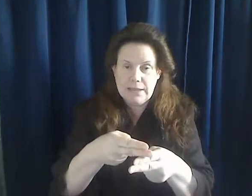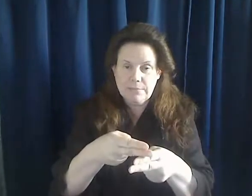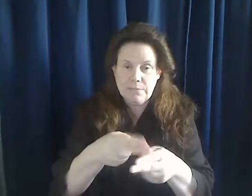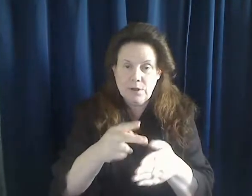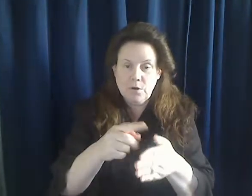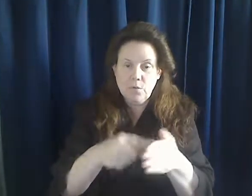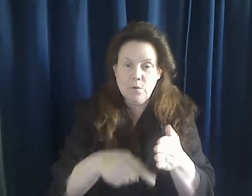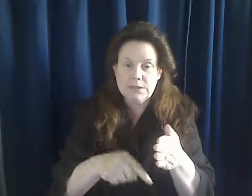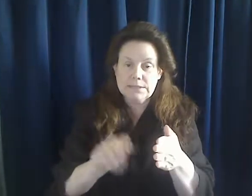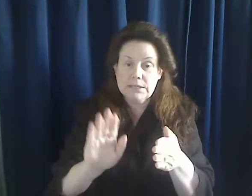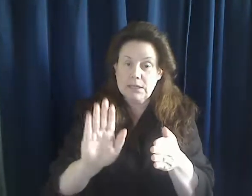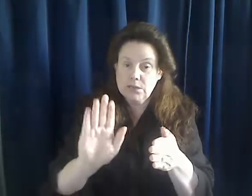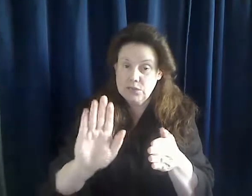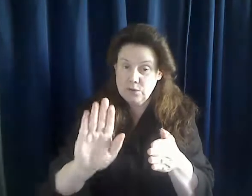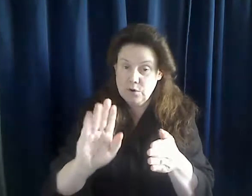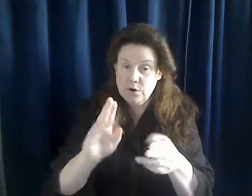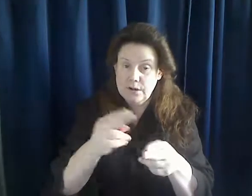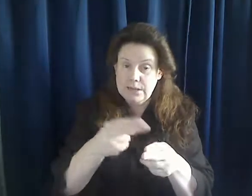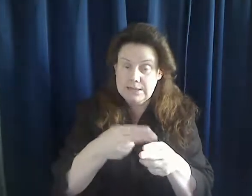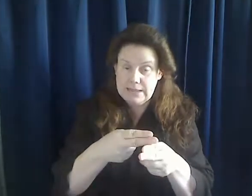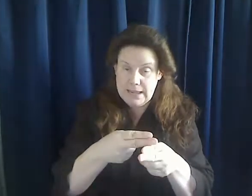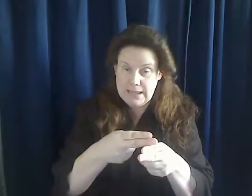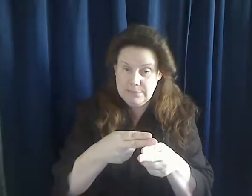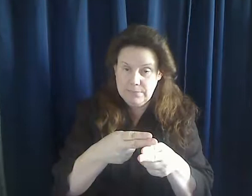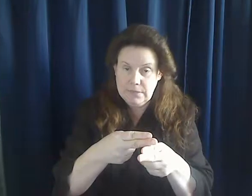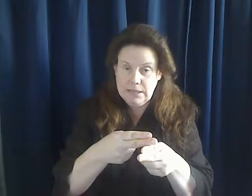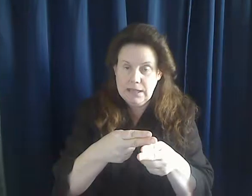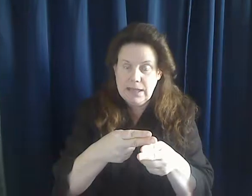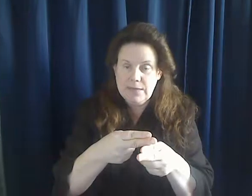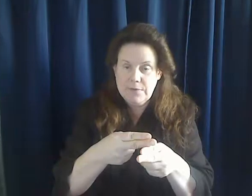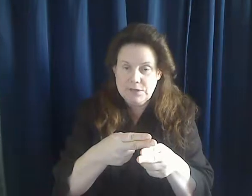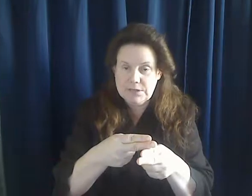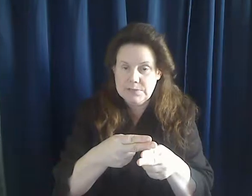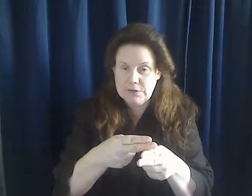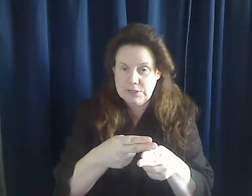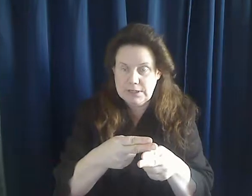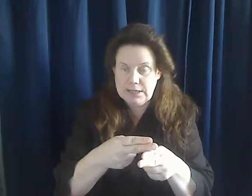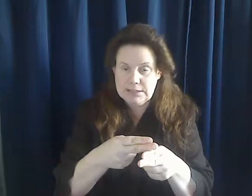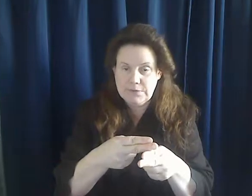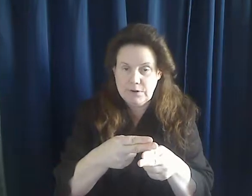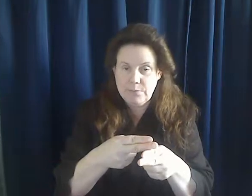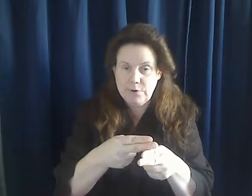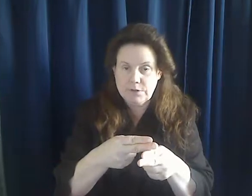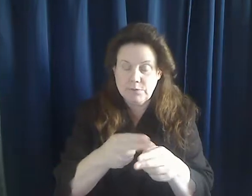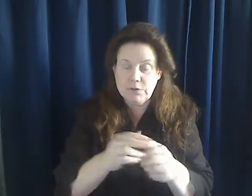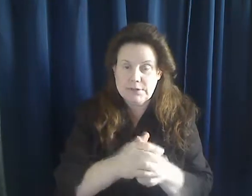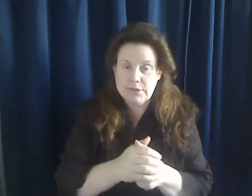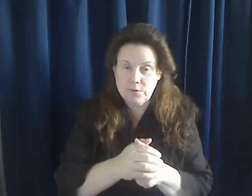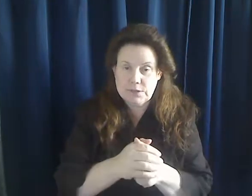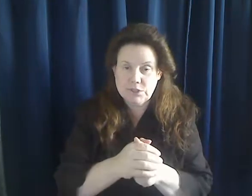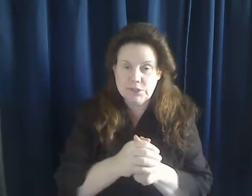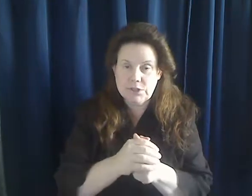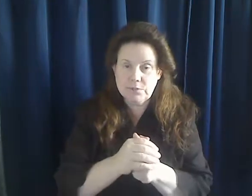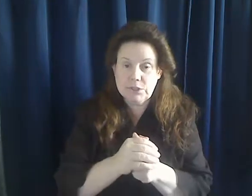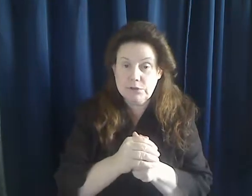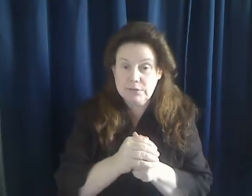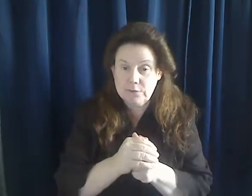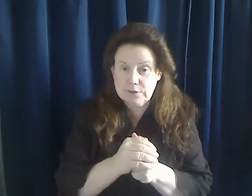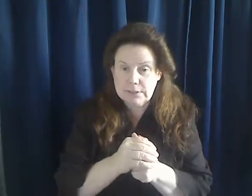name. What's your name? And facial expression, again, is very important when you ask a question. Generally, you lean forward a little